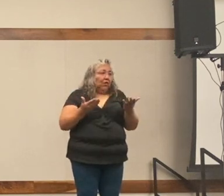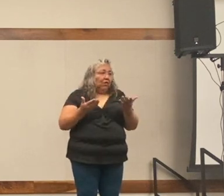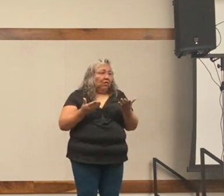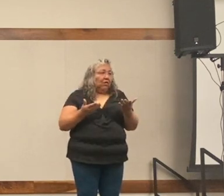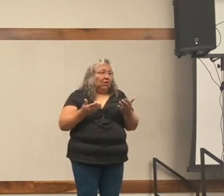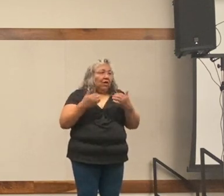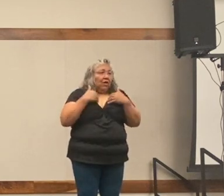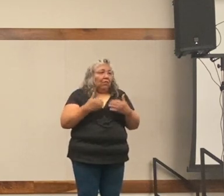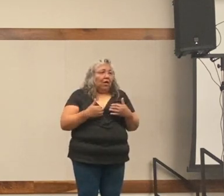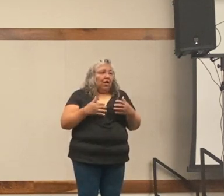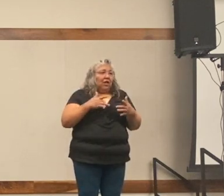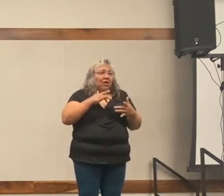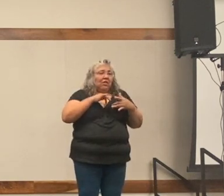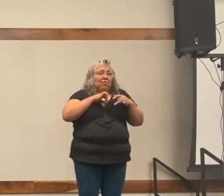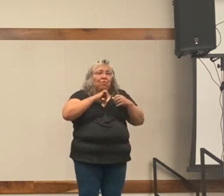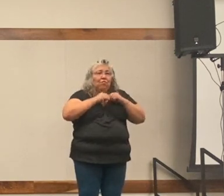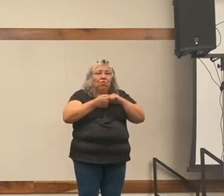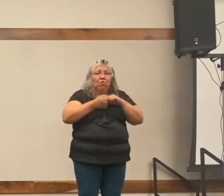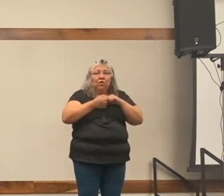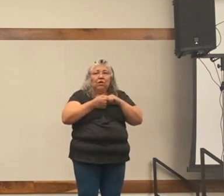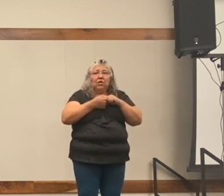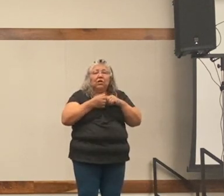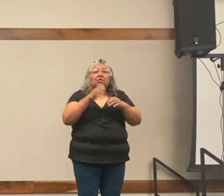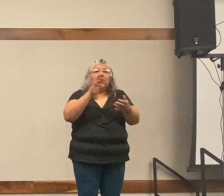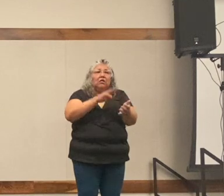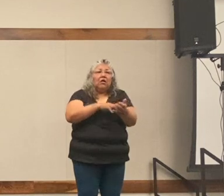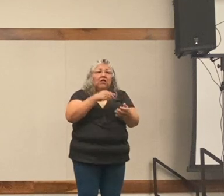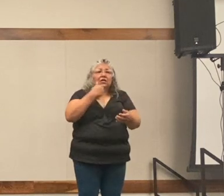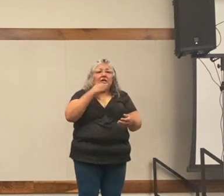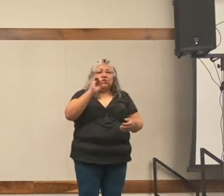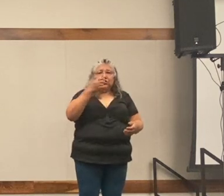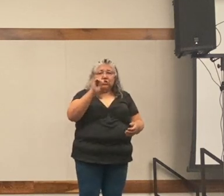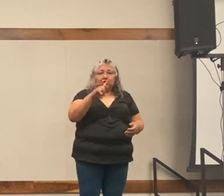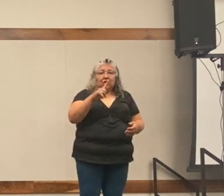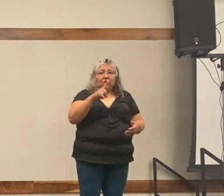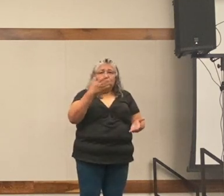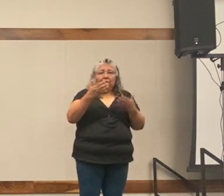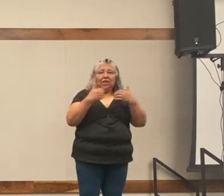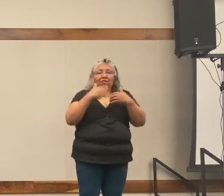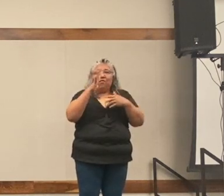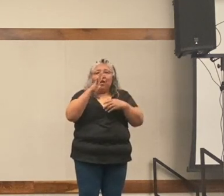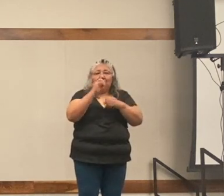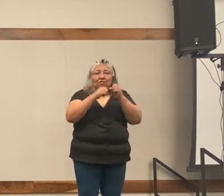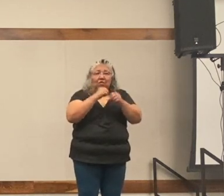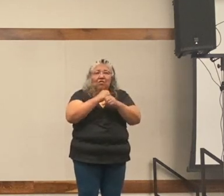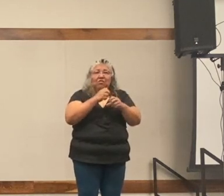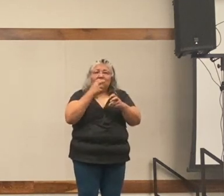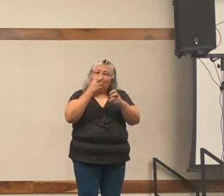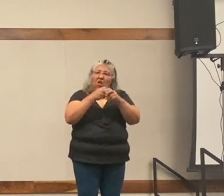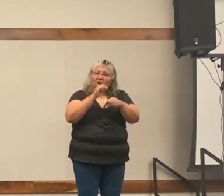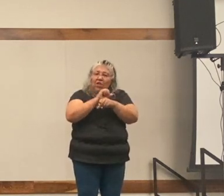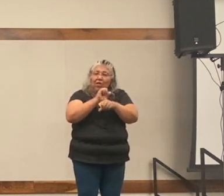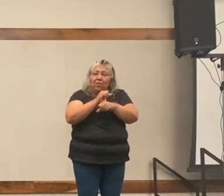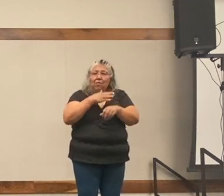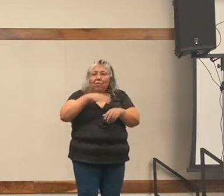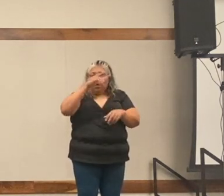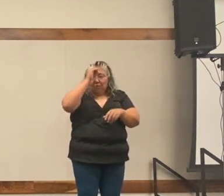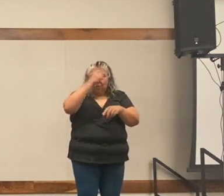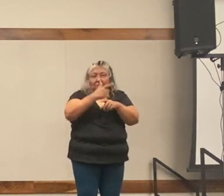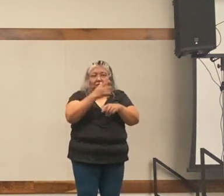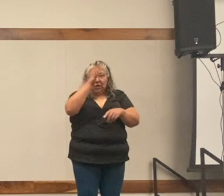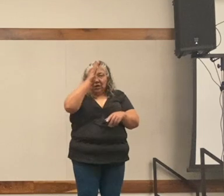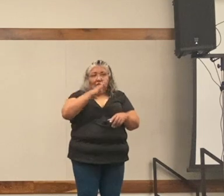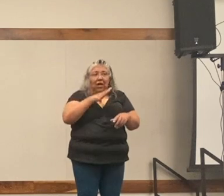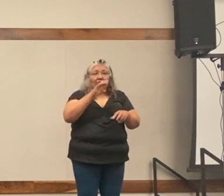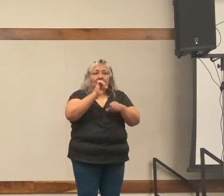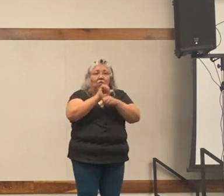His body is broken. The doctor said, Chad, you will probably have 5 years of hard labor. You see, my brother was a guy who